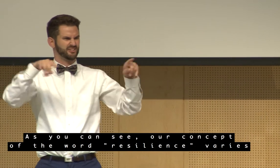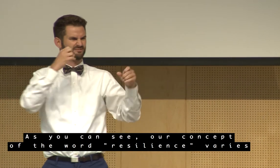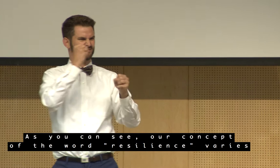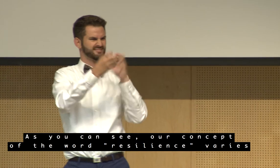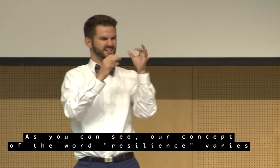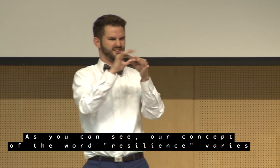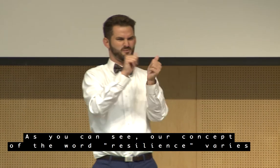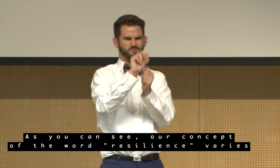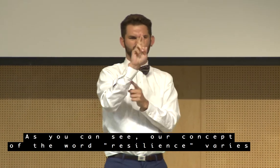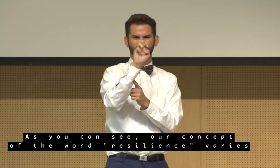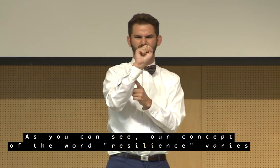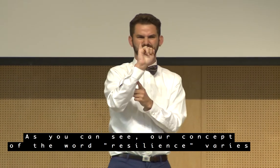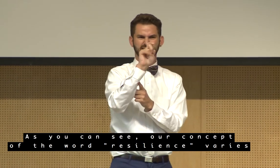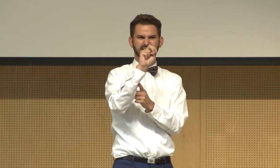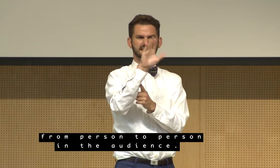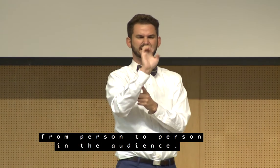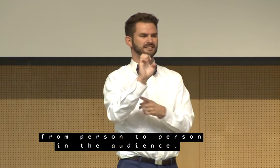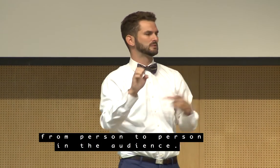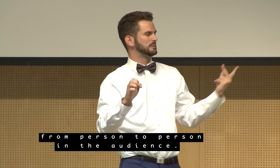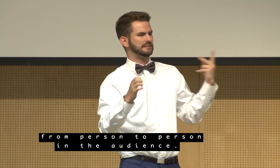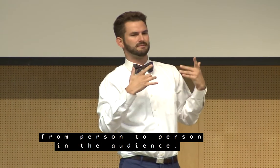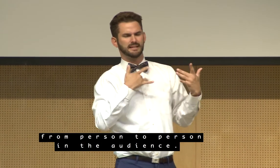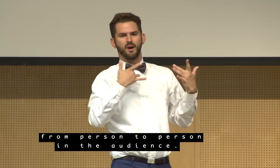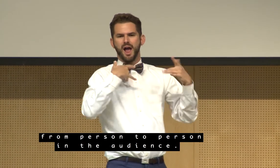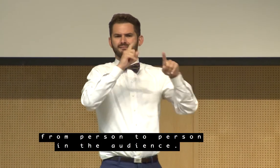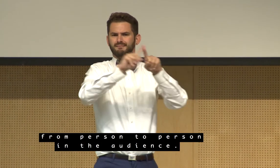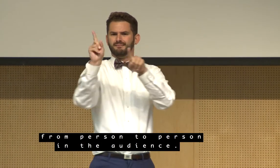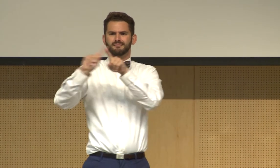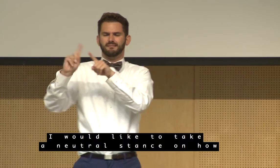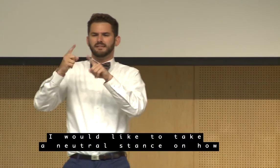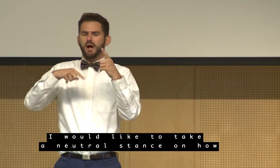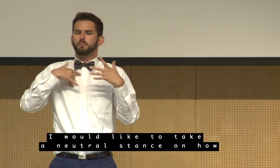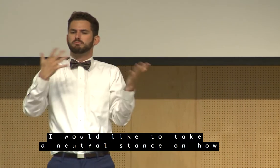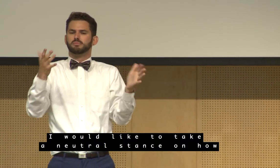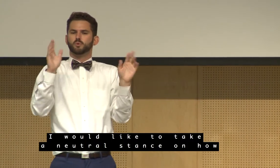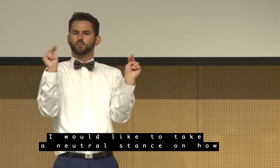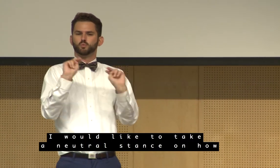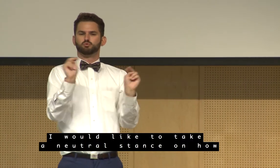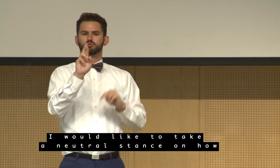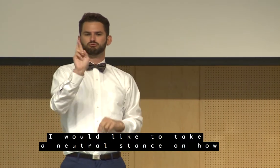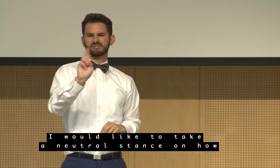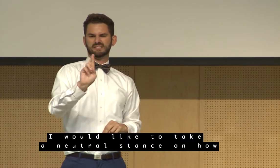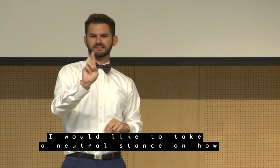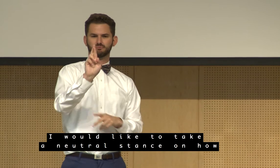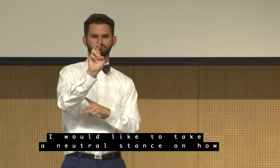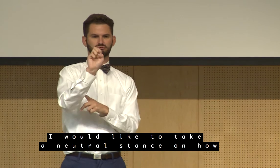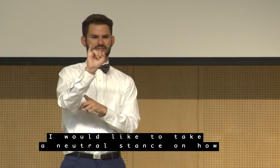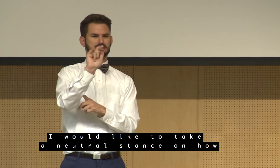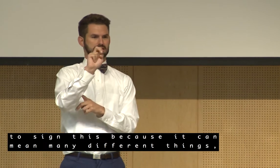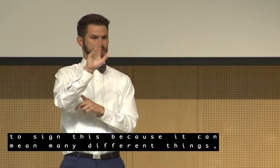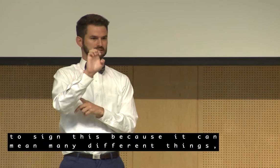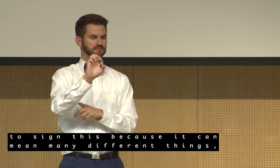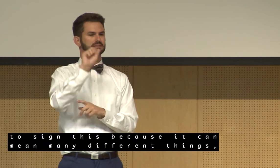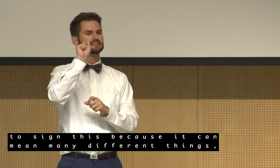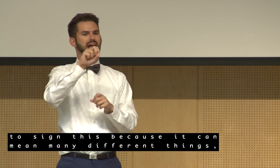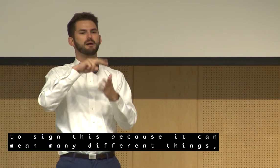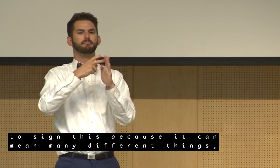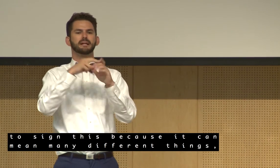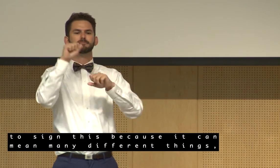our concept of the word resilience varies from person to person in the audience. I would like to take a neutral stance on how to sign this because it can